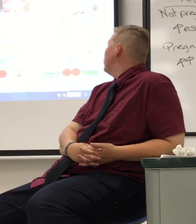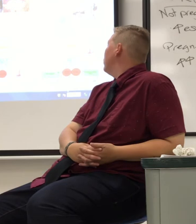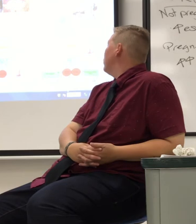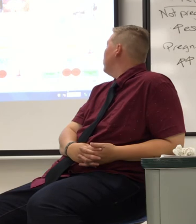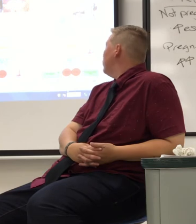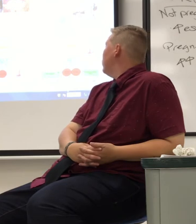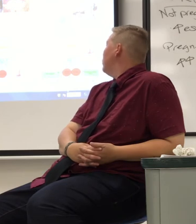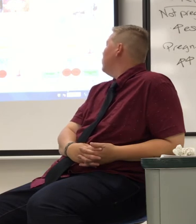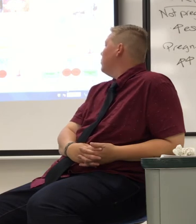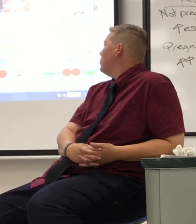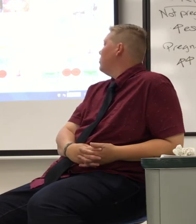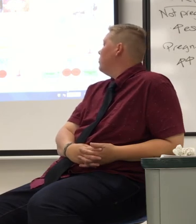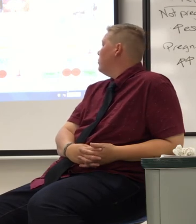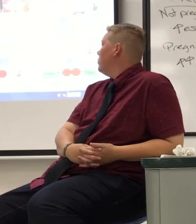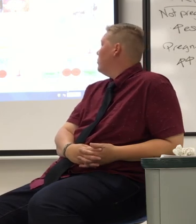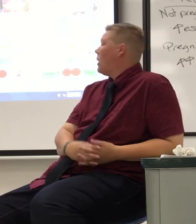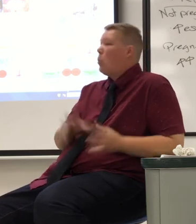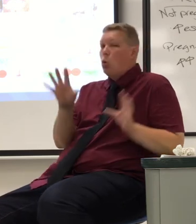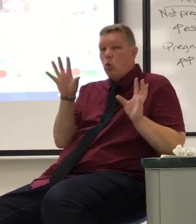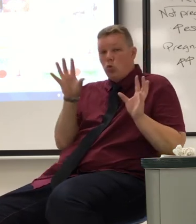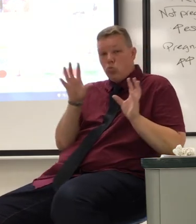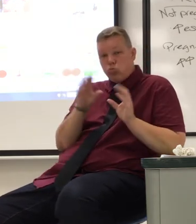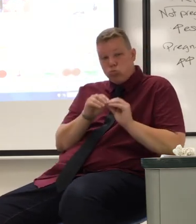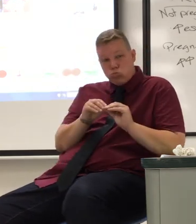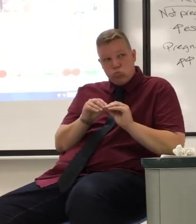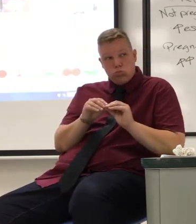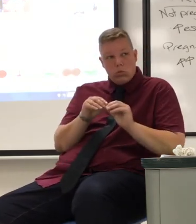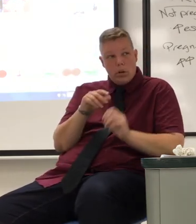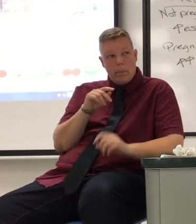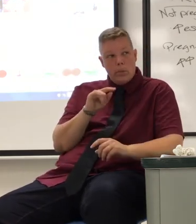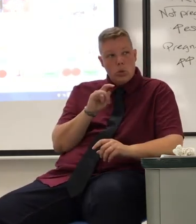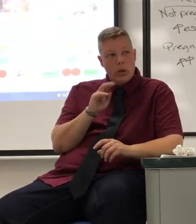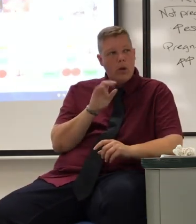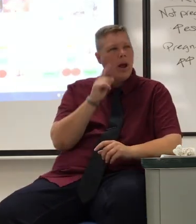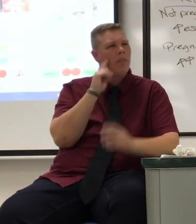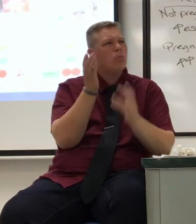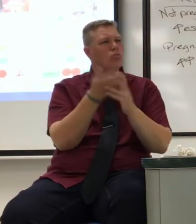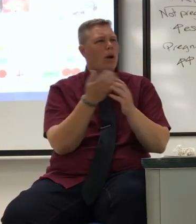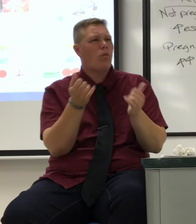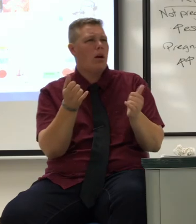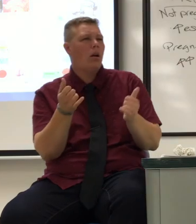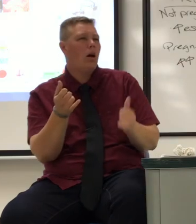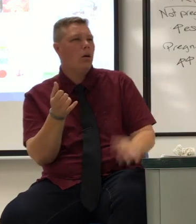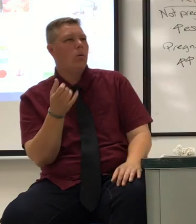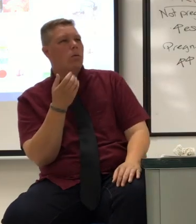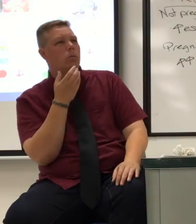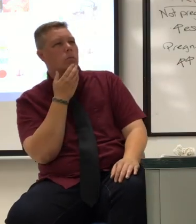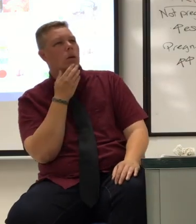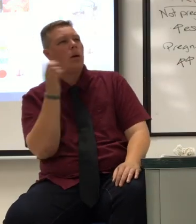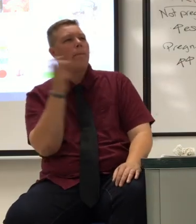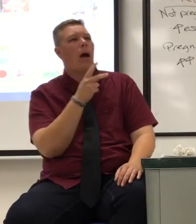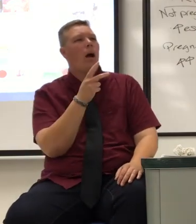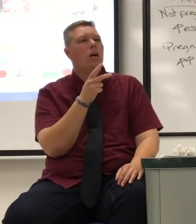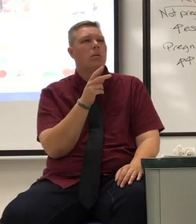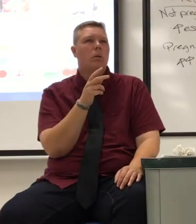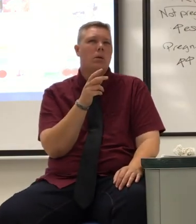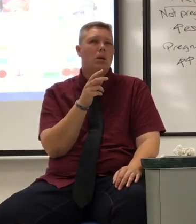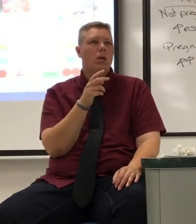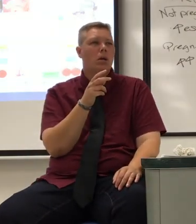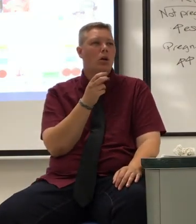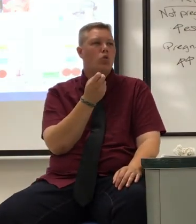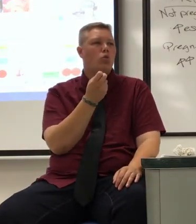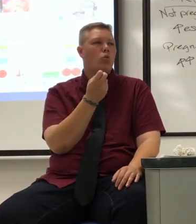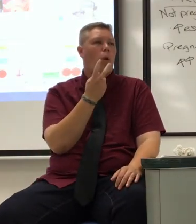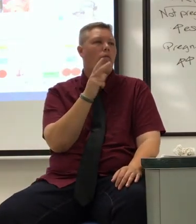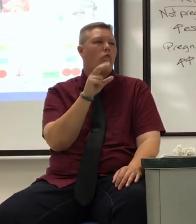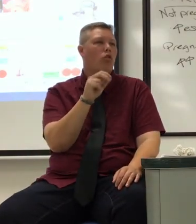All right, that concludes the pituitary. I'd like to take a break now. That's okay. Come back in, well, let's say